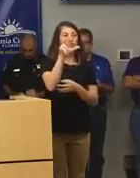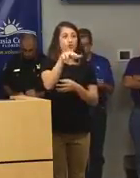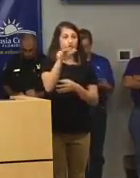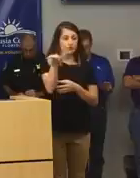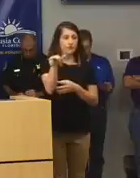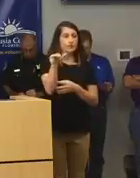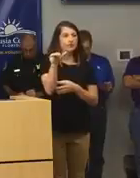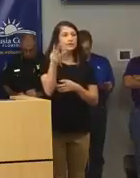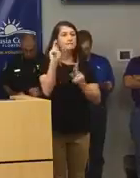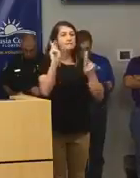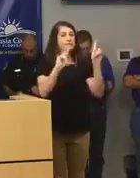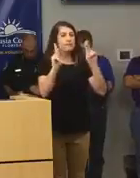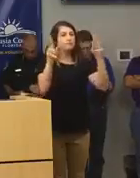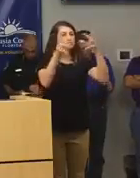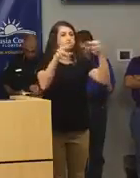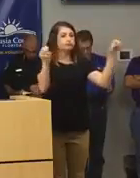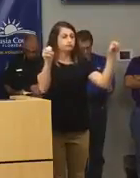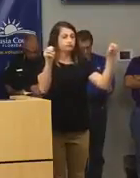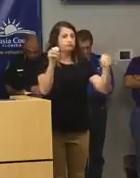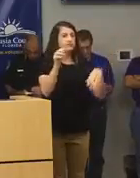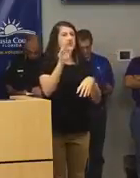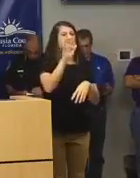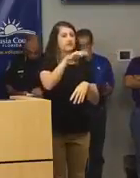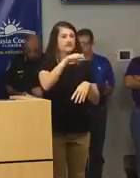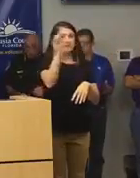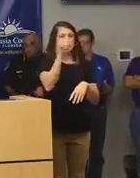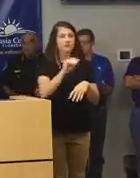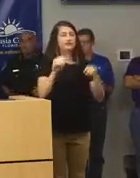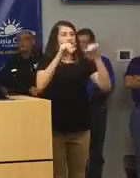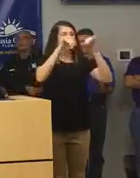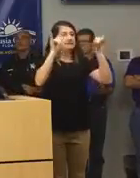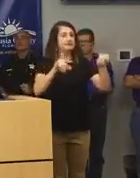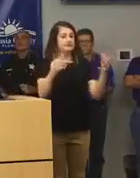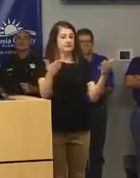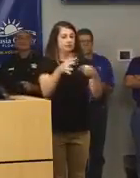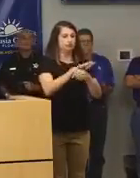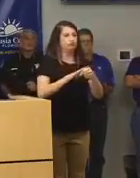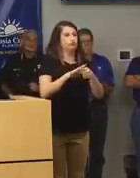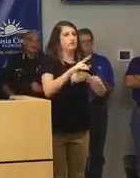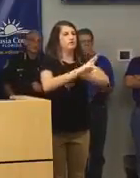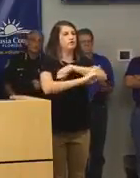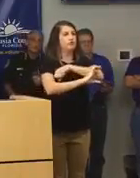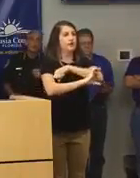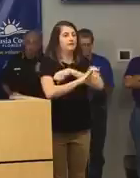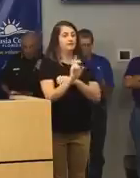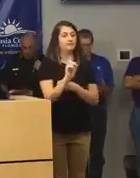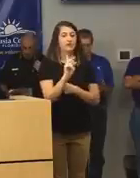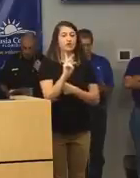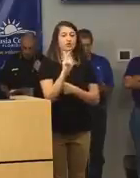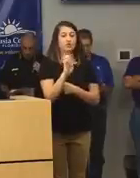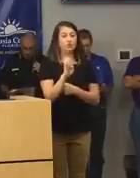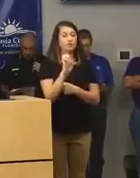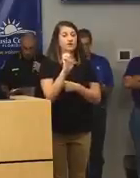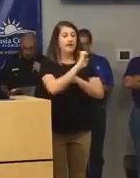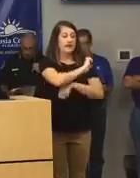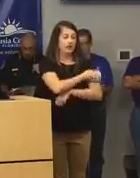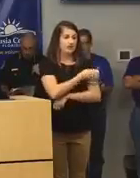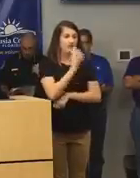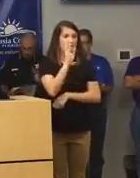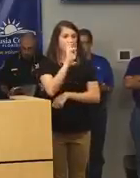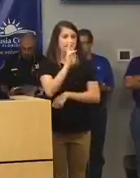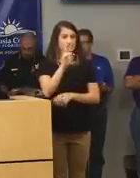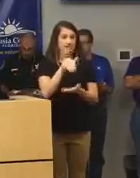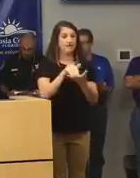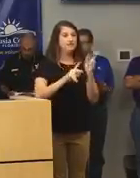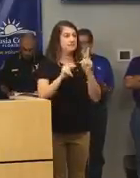97,133 people are without power, 55% of their systems in Volusia County. Duke Energy has 66,000 people that don't